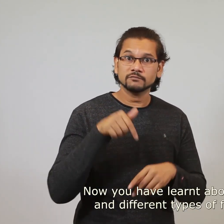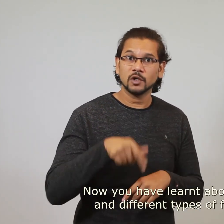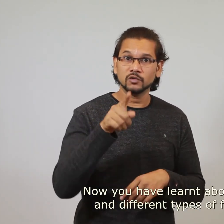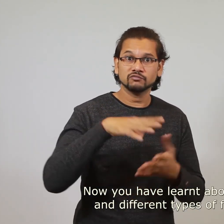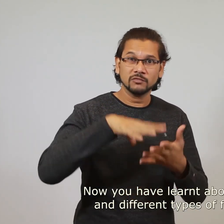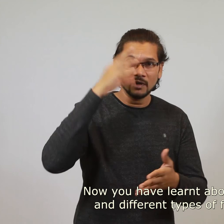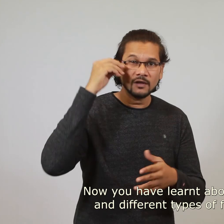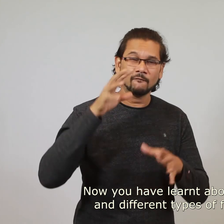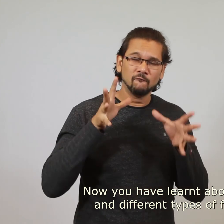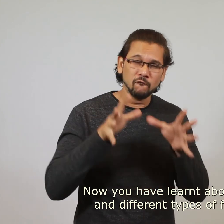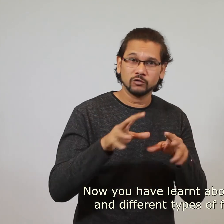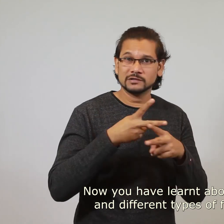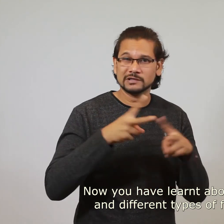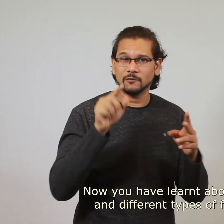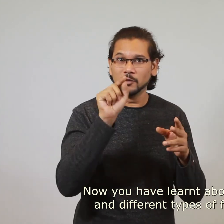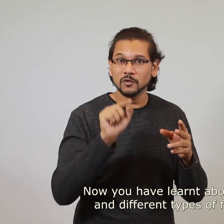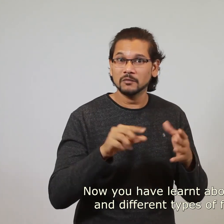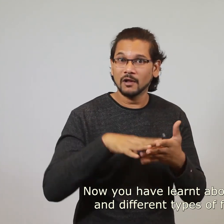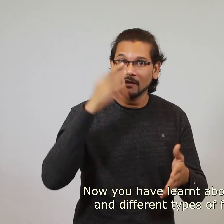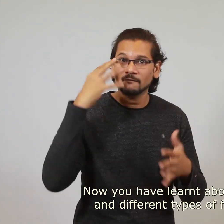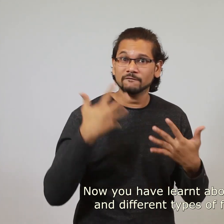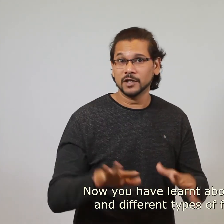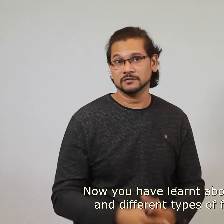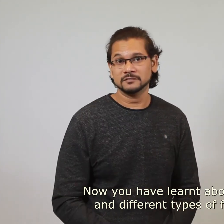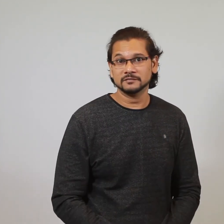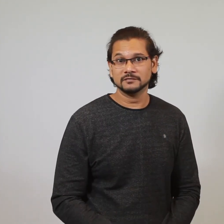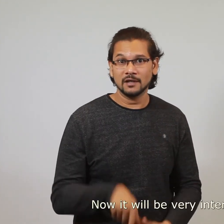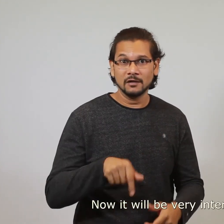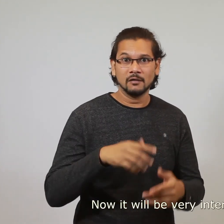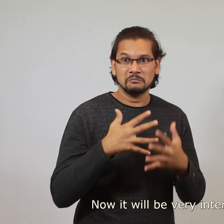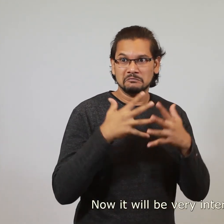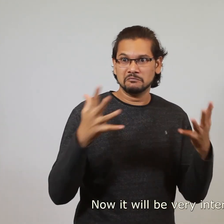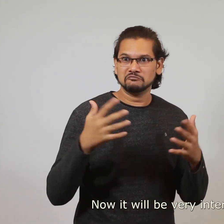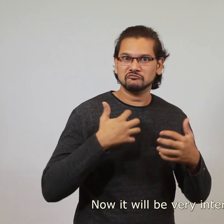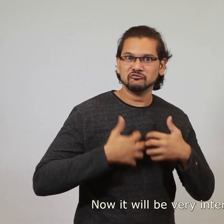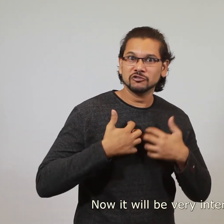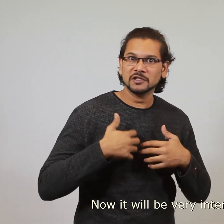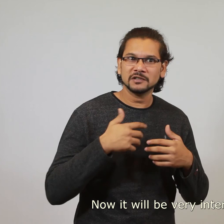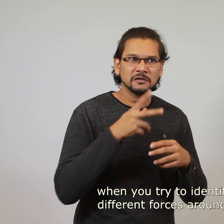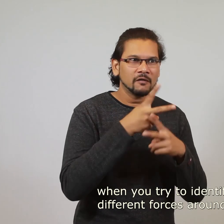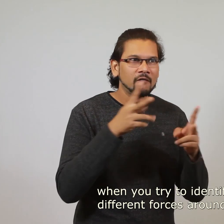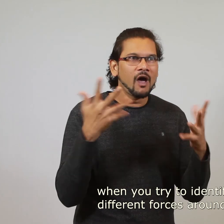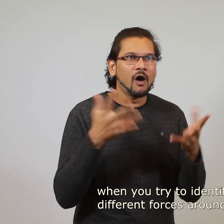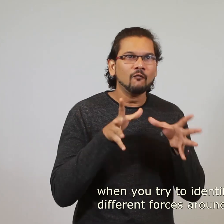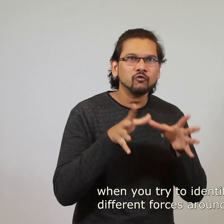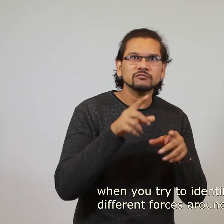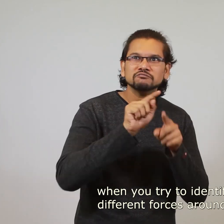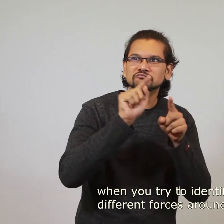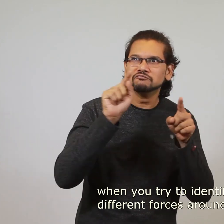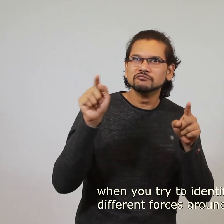Now, you have learned about force and different types of forces. Now it will be very interesting when you try to identify